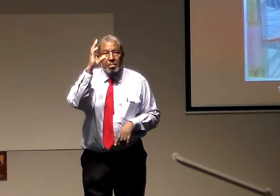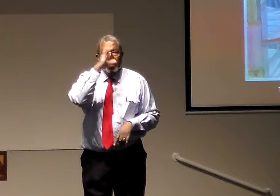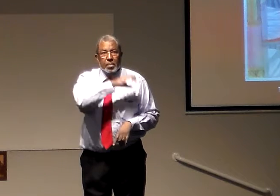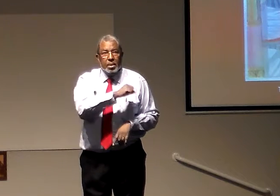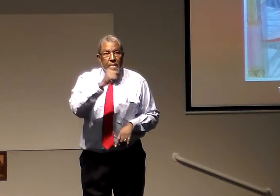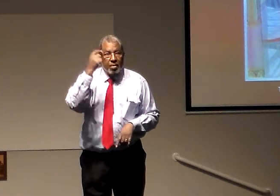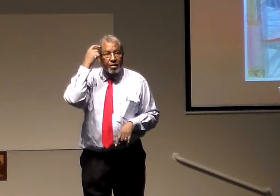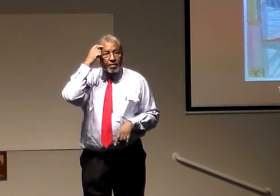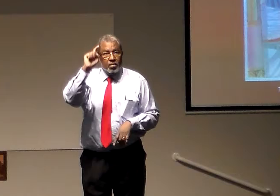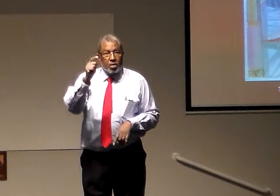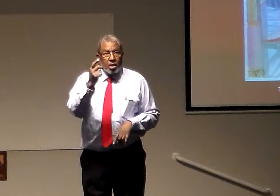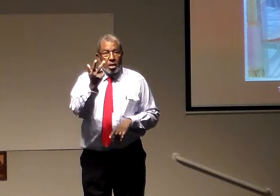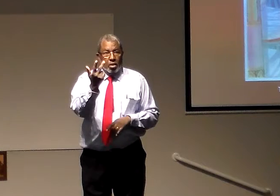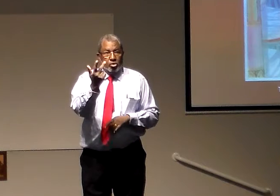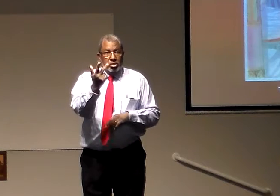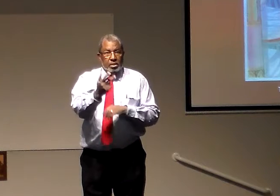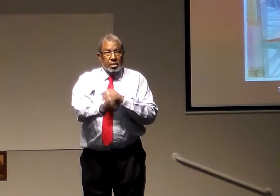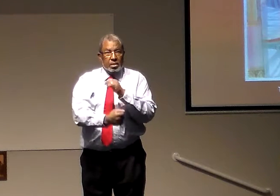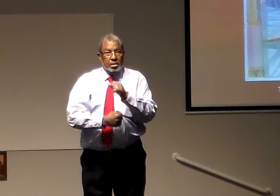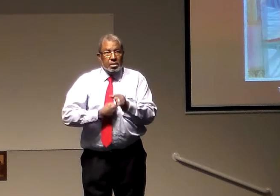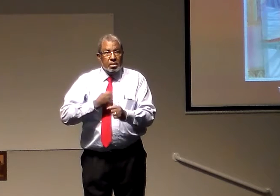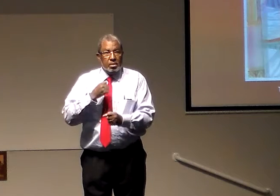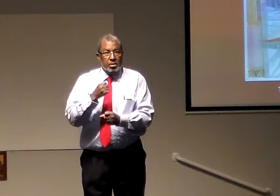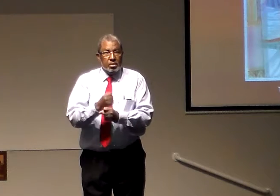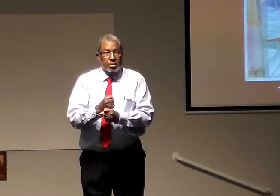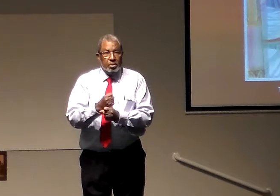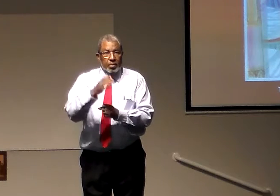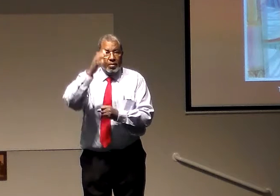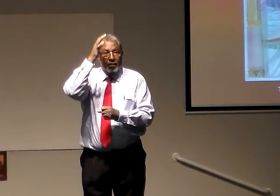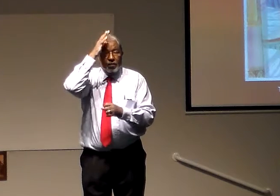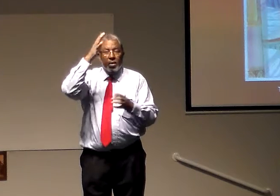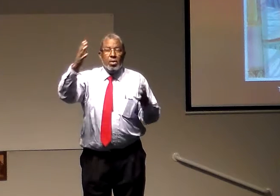son Joseph for 13 years.